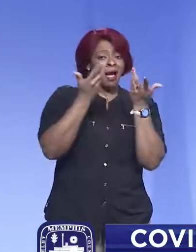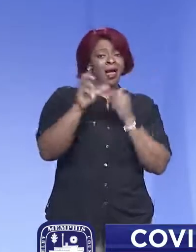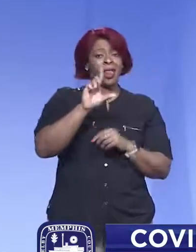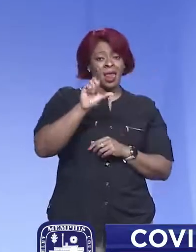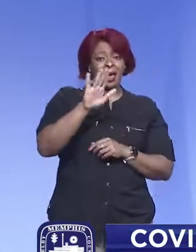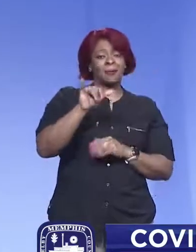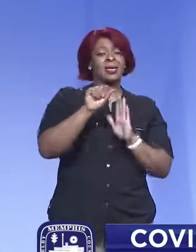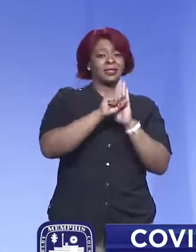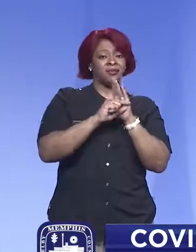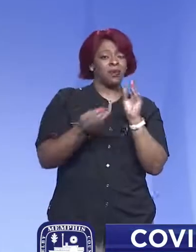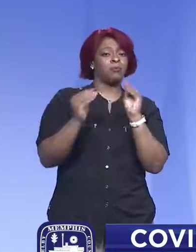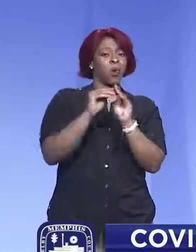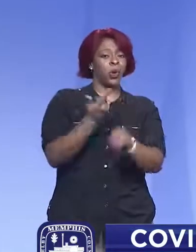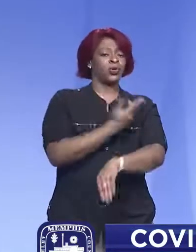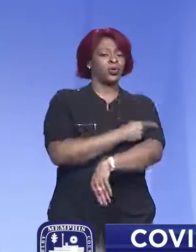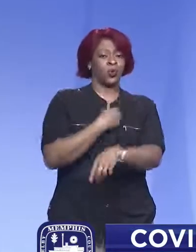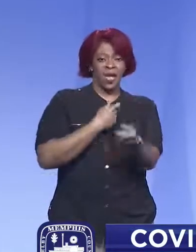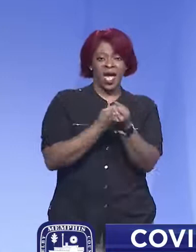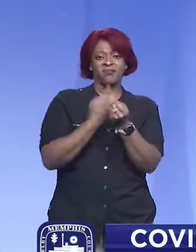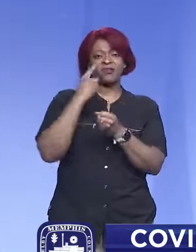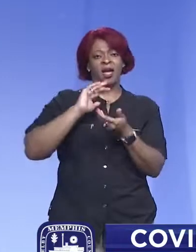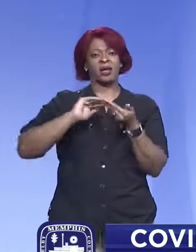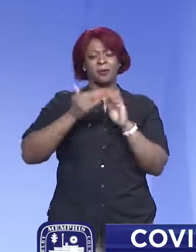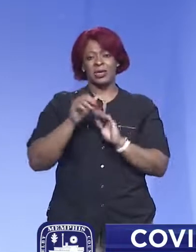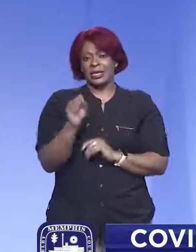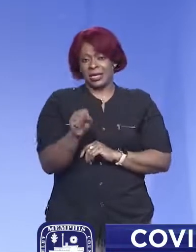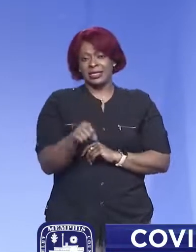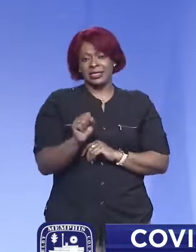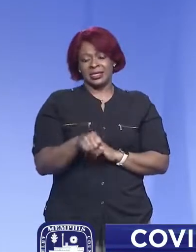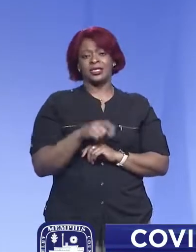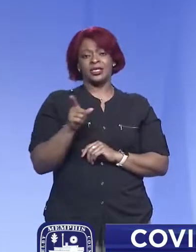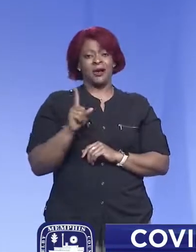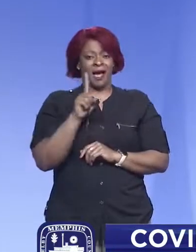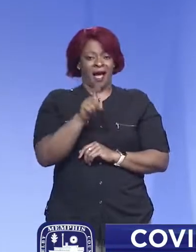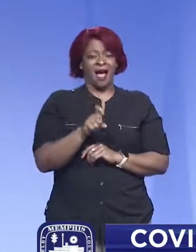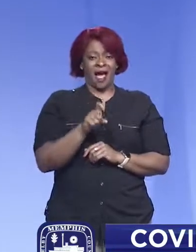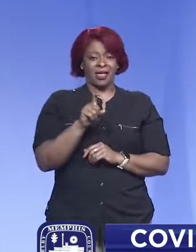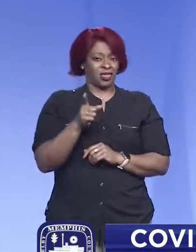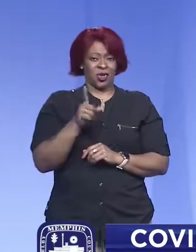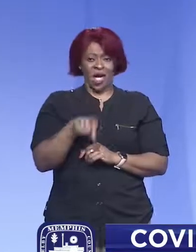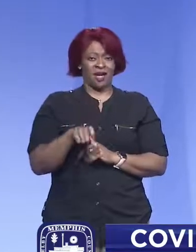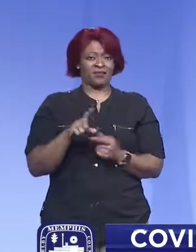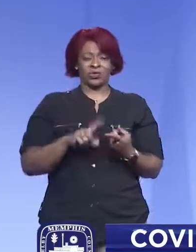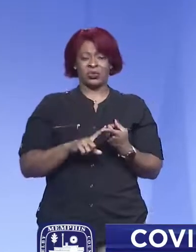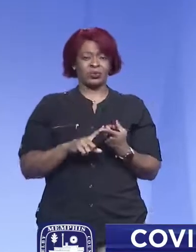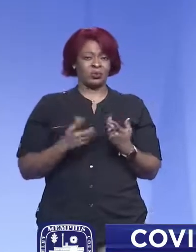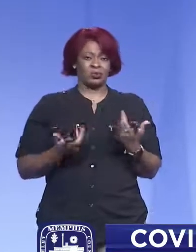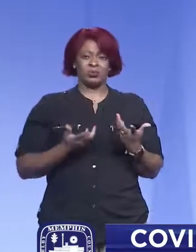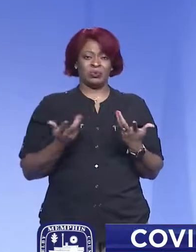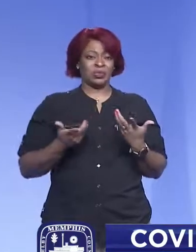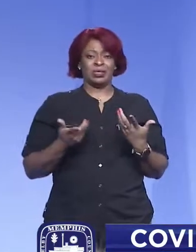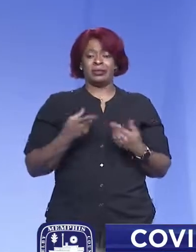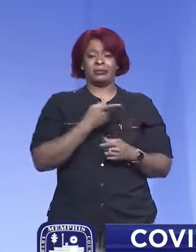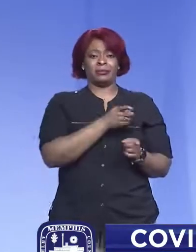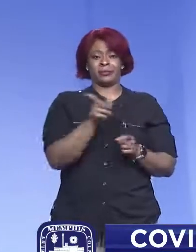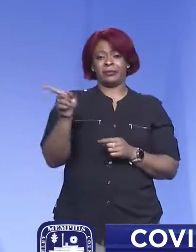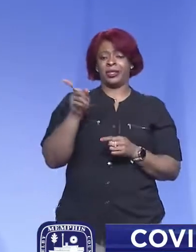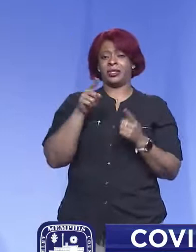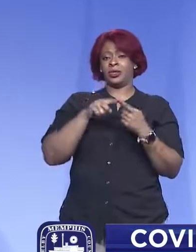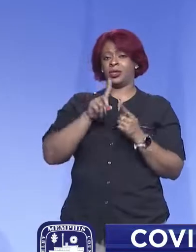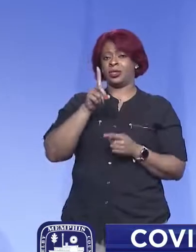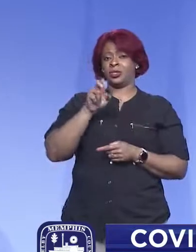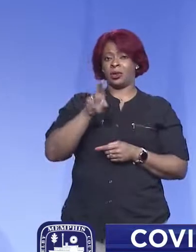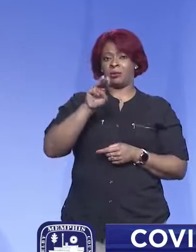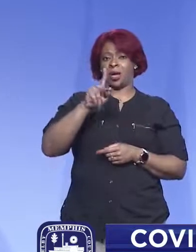doses and advocate for our community. You would have to, you'd really have to point that question back to Dr.